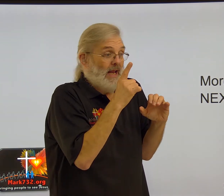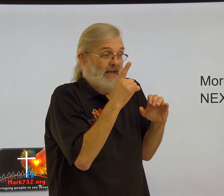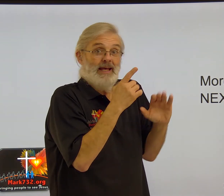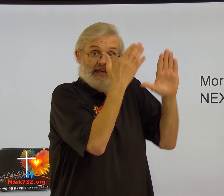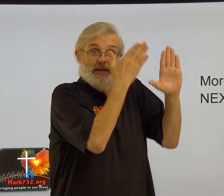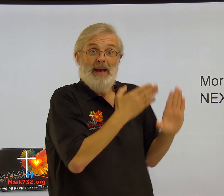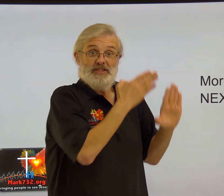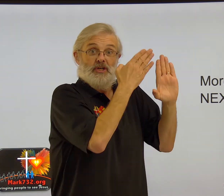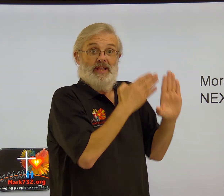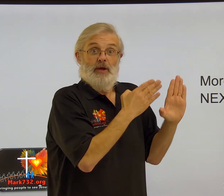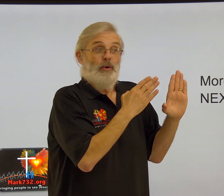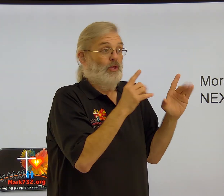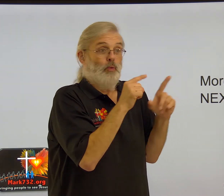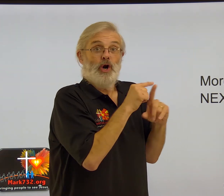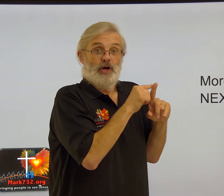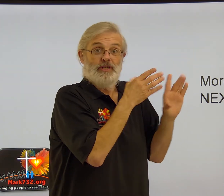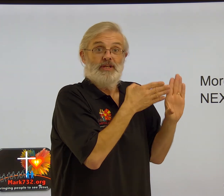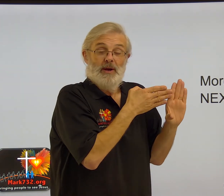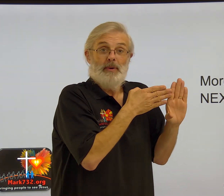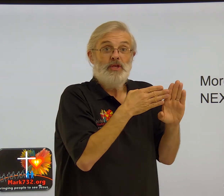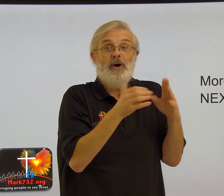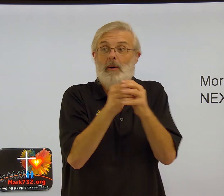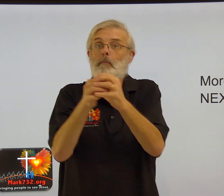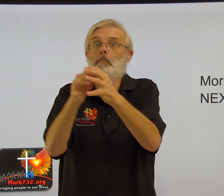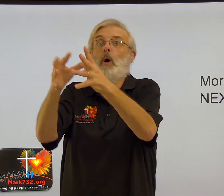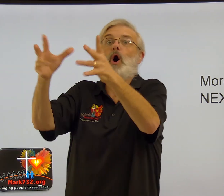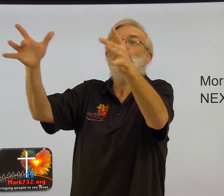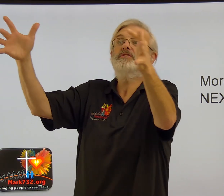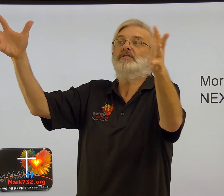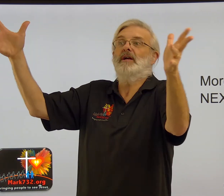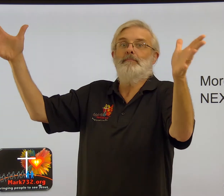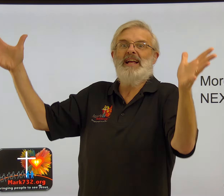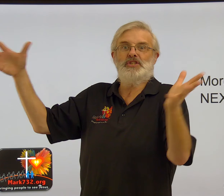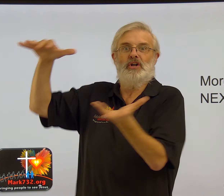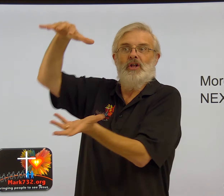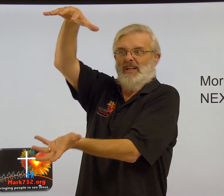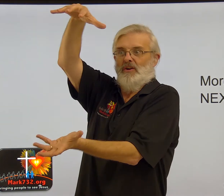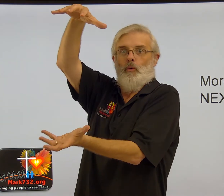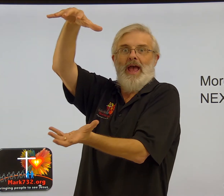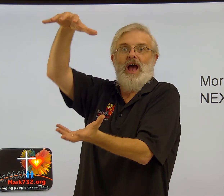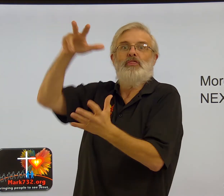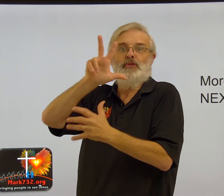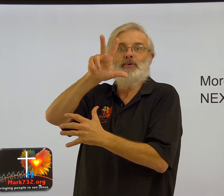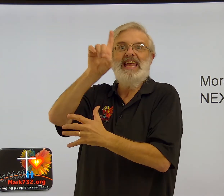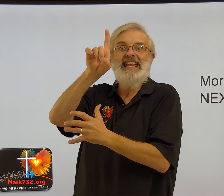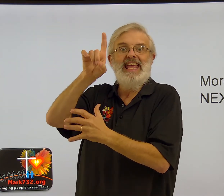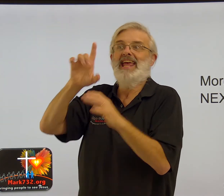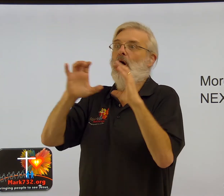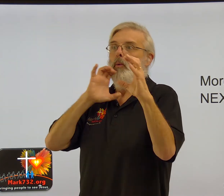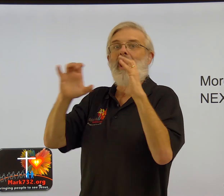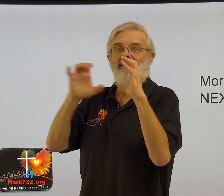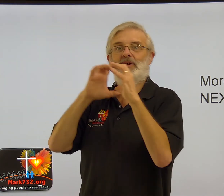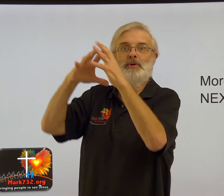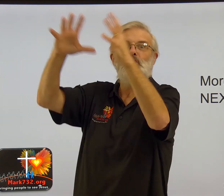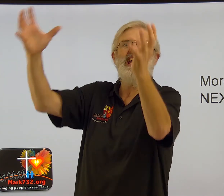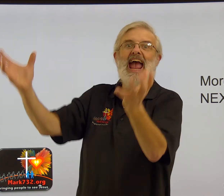-dimensionally with words, but you have a multidimensional way, a 3D way of communicating